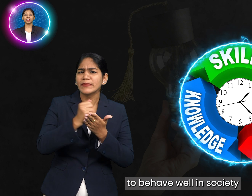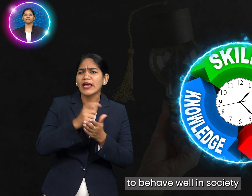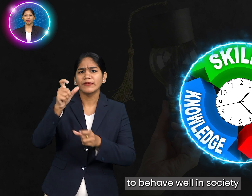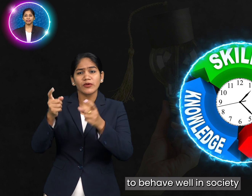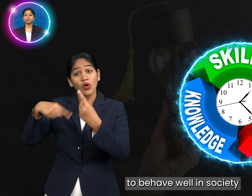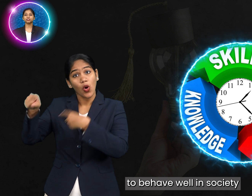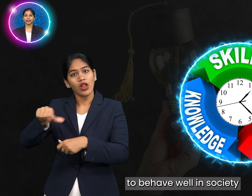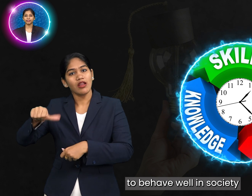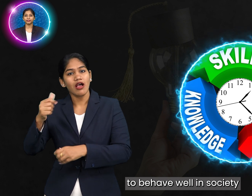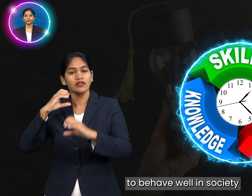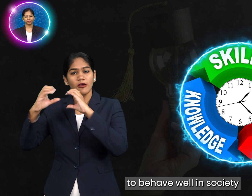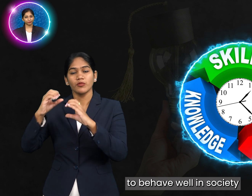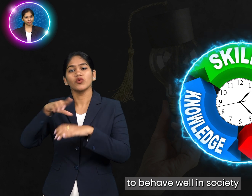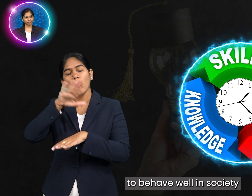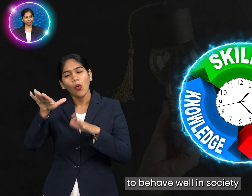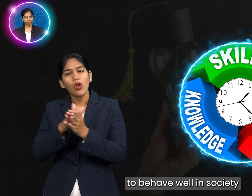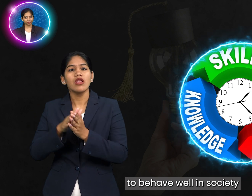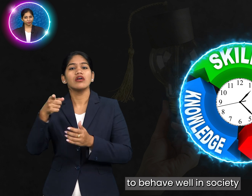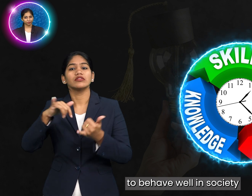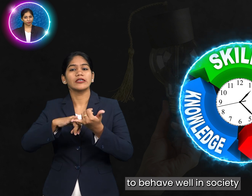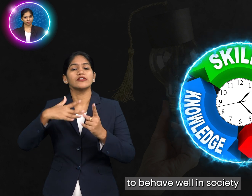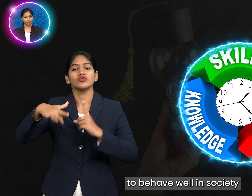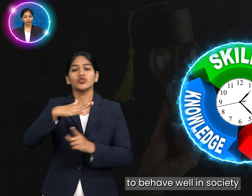to behave well in society.